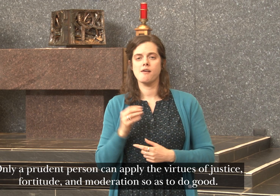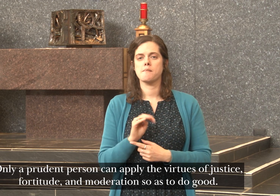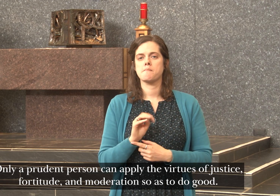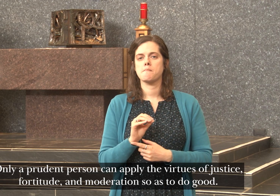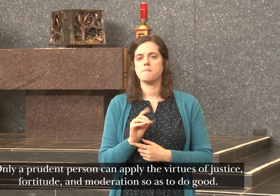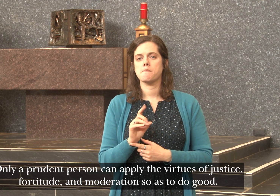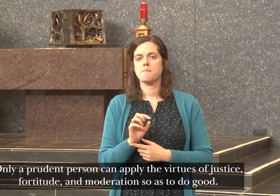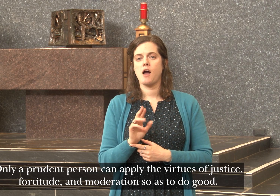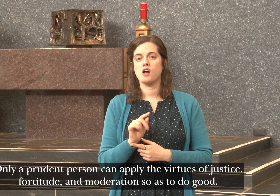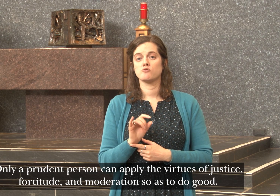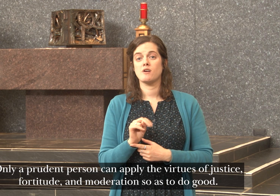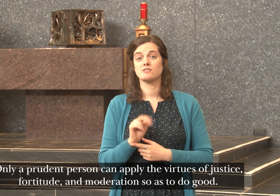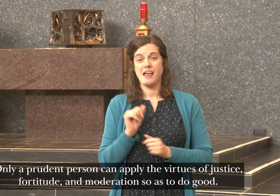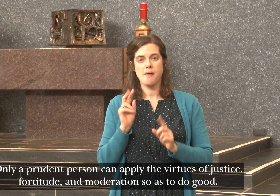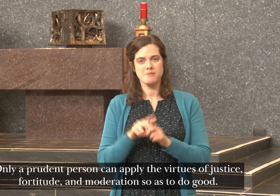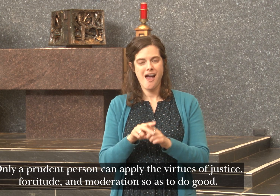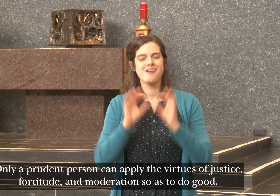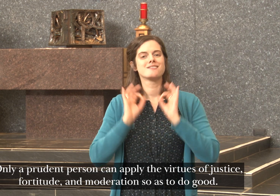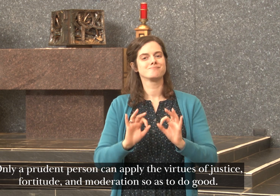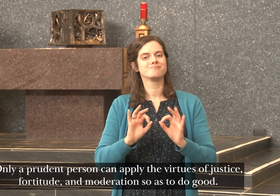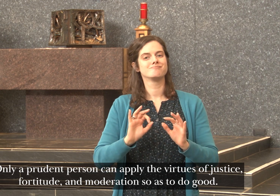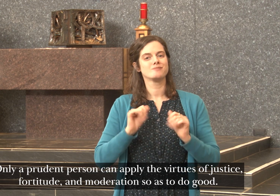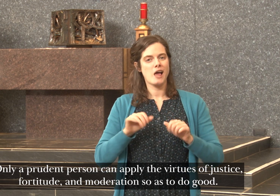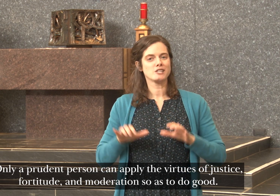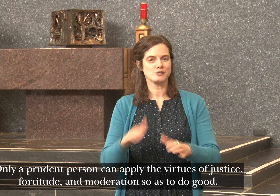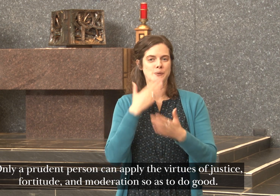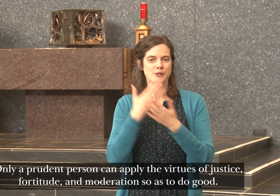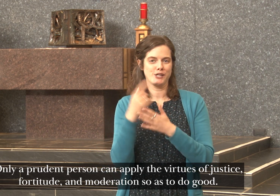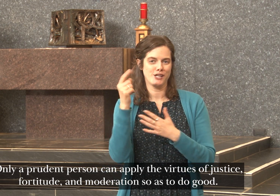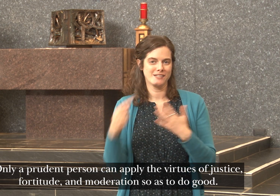moderation so as to do good.